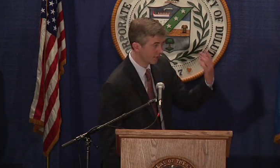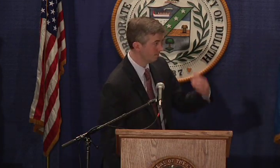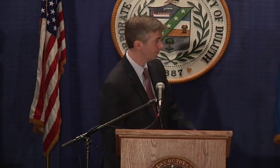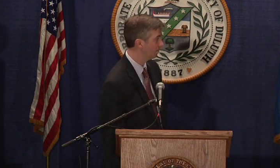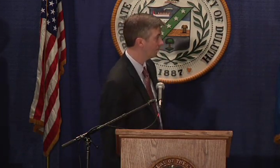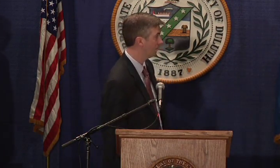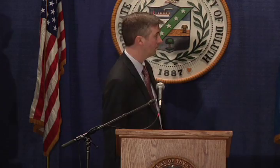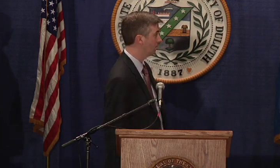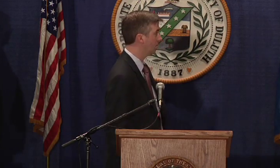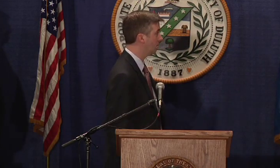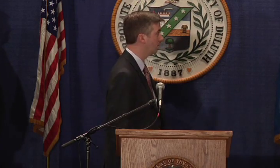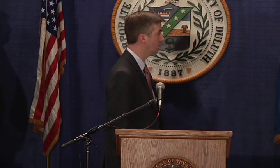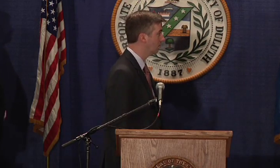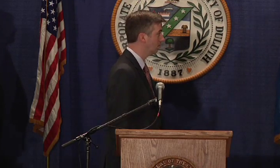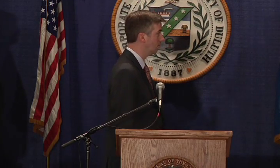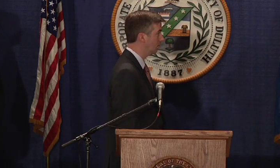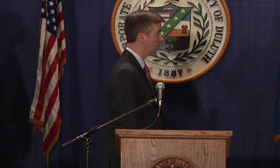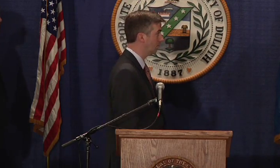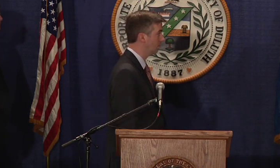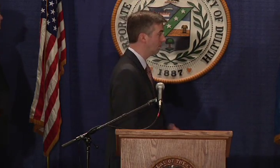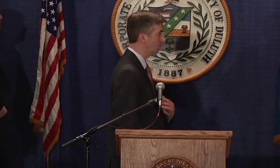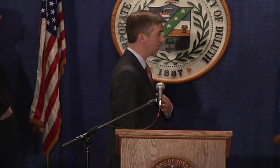Please rise.